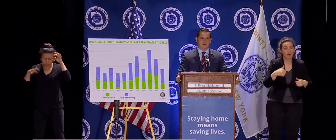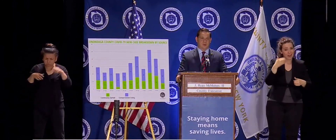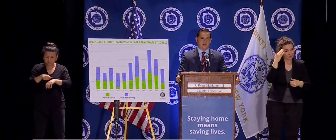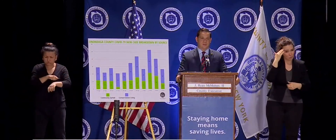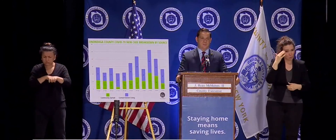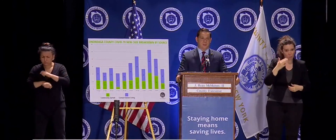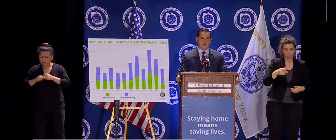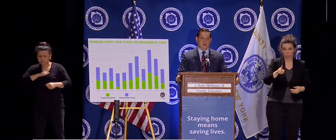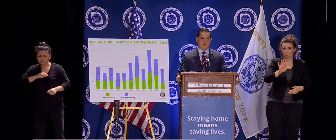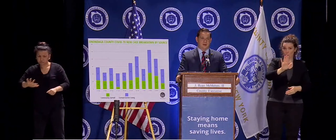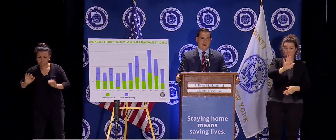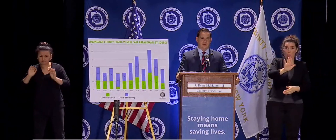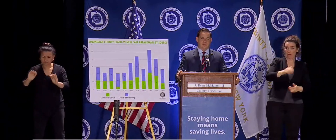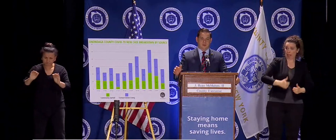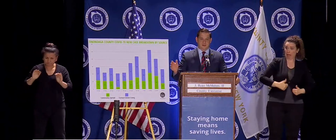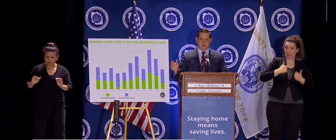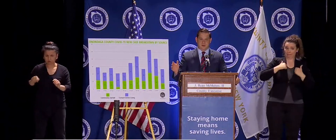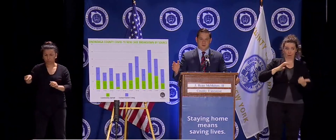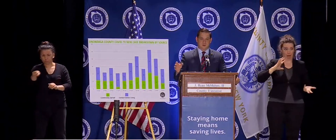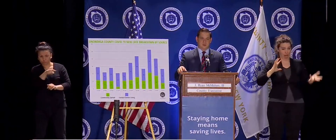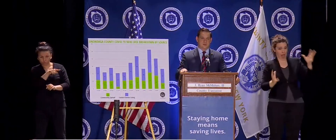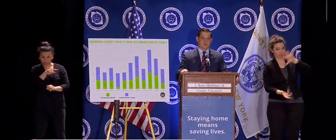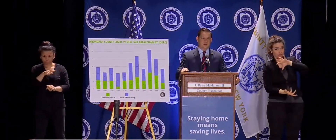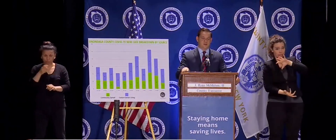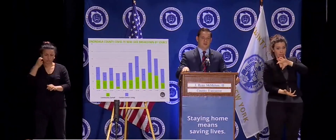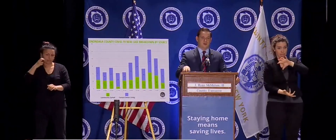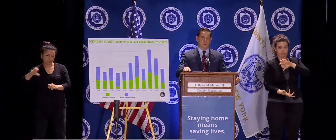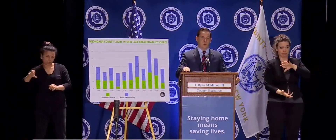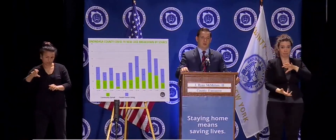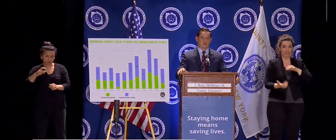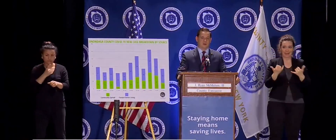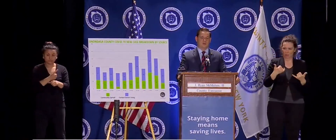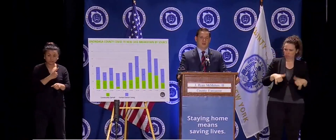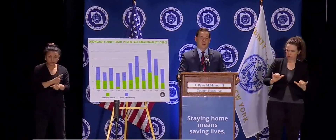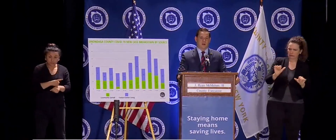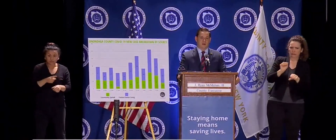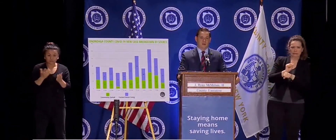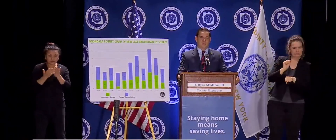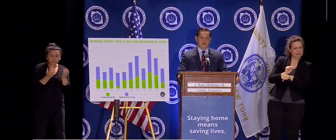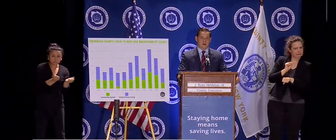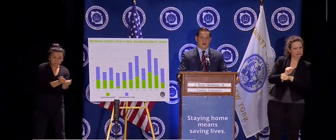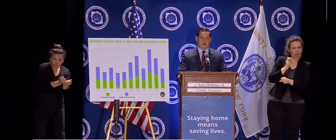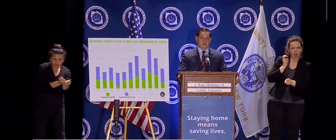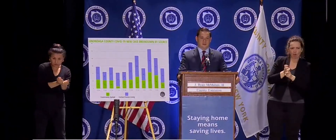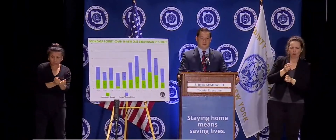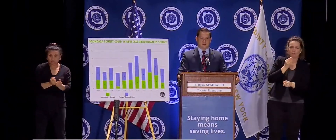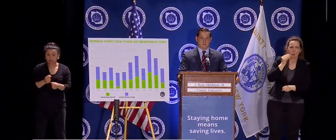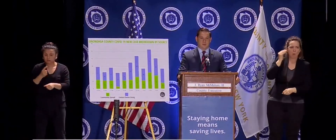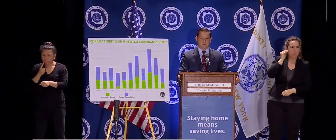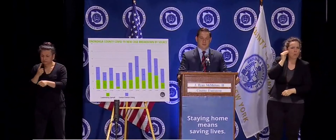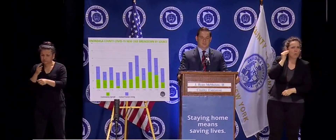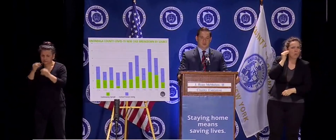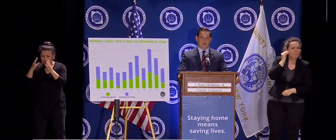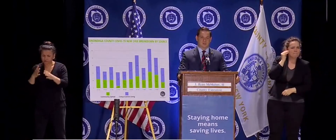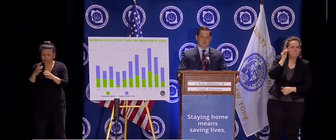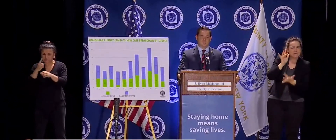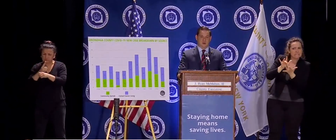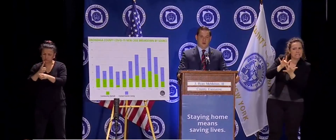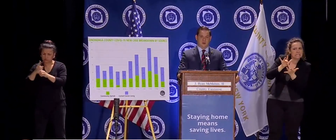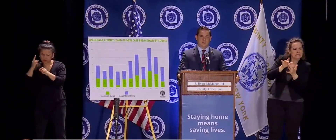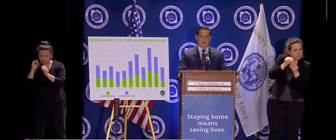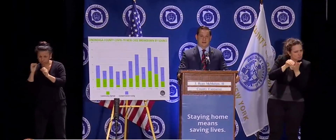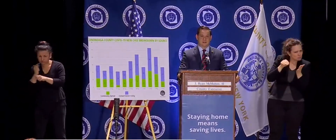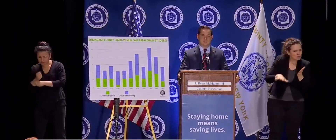for everybody. Now the buildings are closed for the rest of the year. They're still going to be working very, very hard. Please make sure